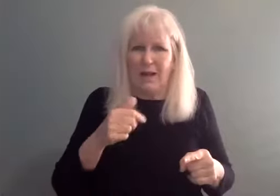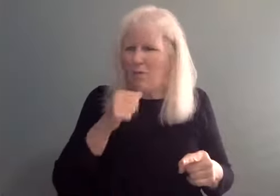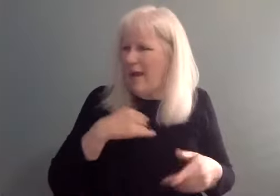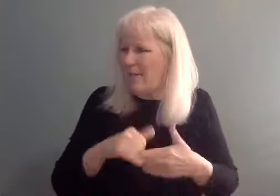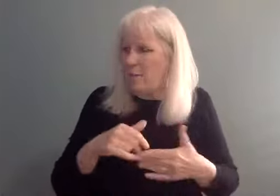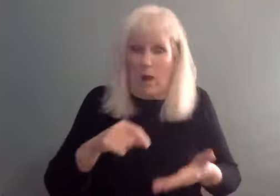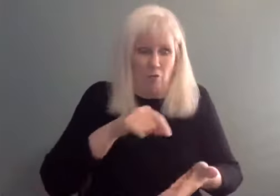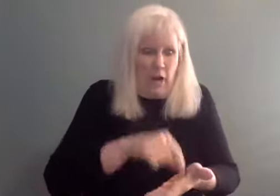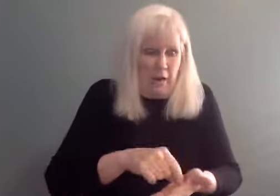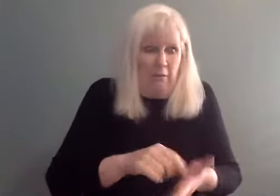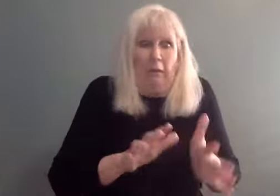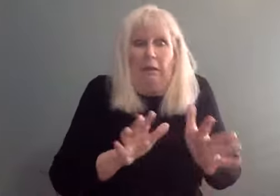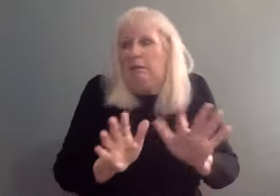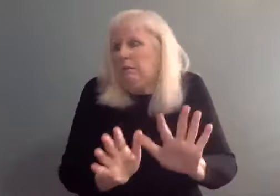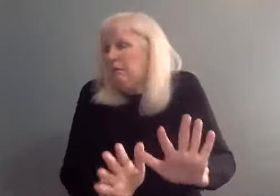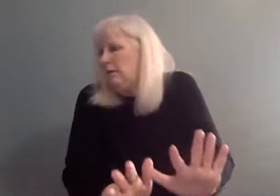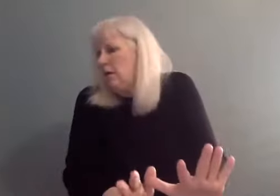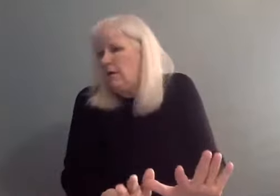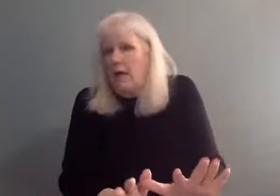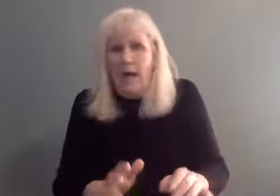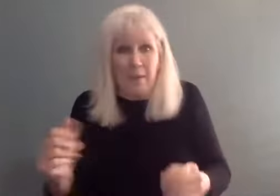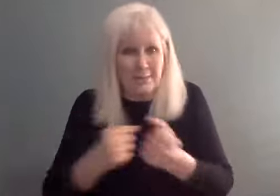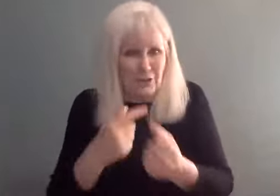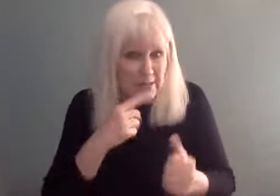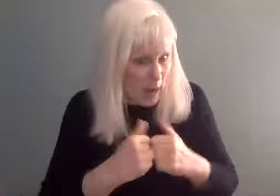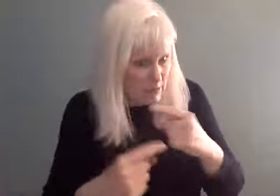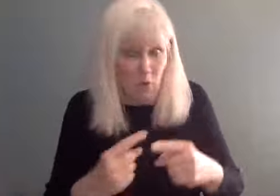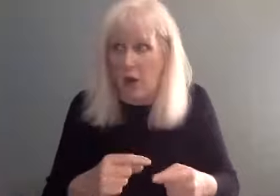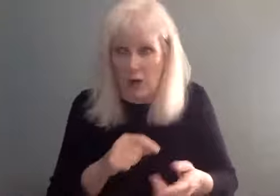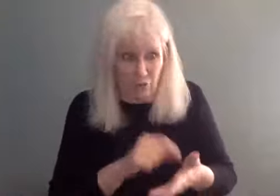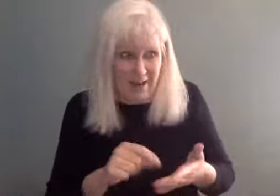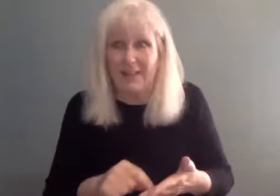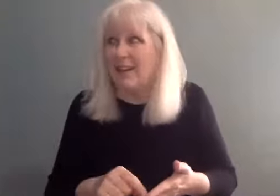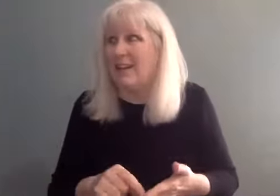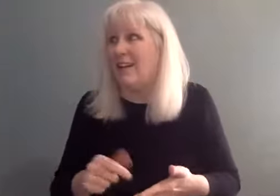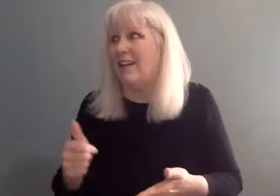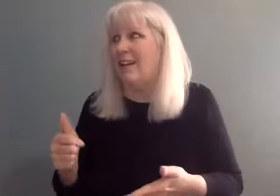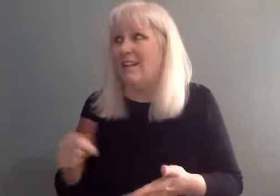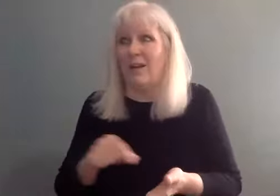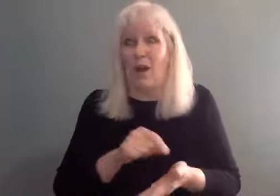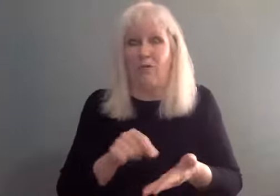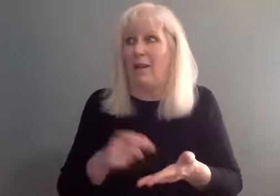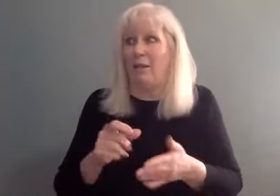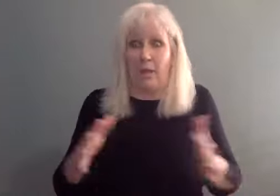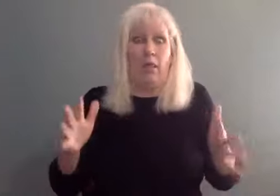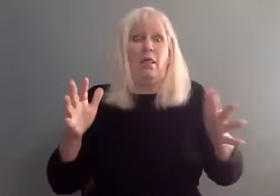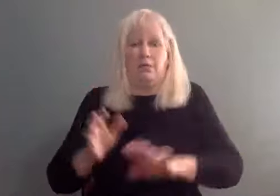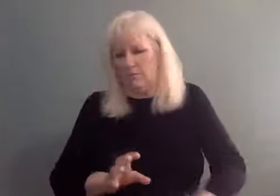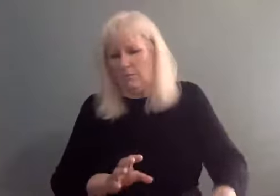you writing? It's like, "Mhm, yeah, don't say too much." And Pat had done her amends. And I